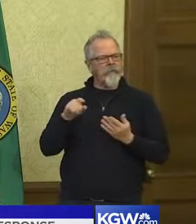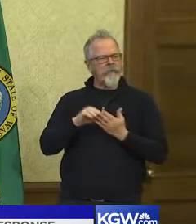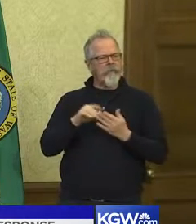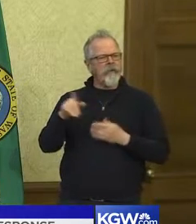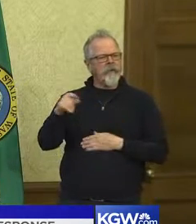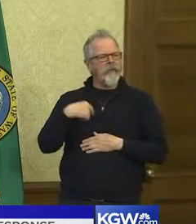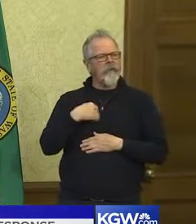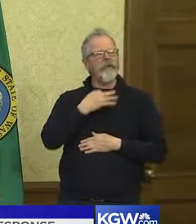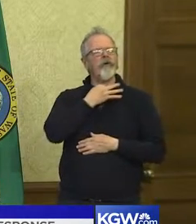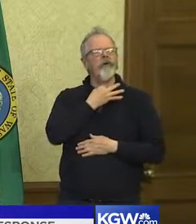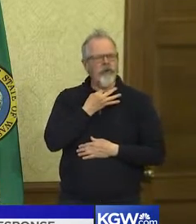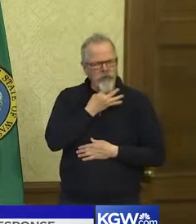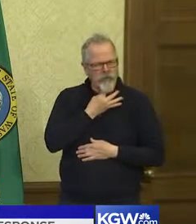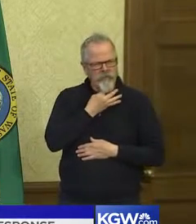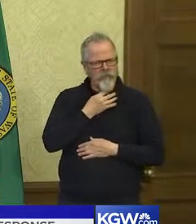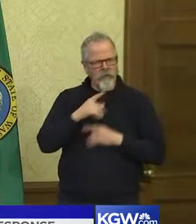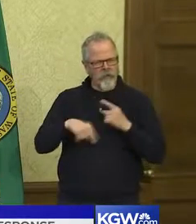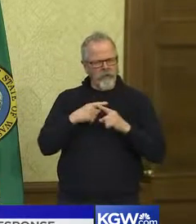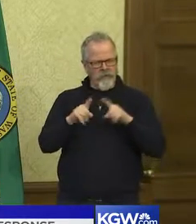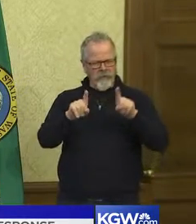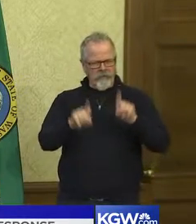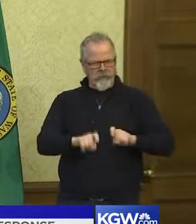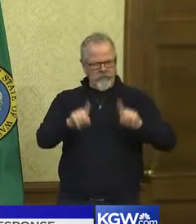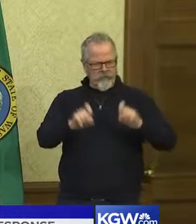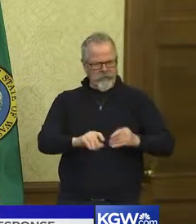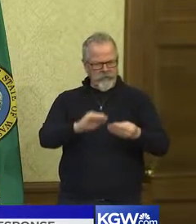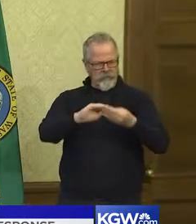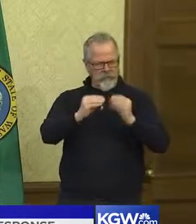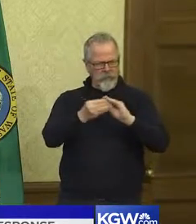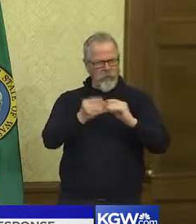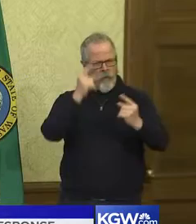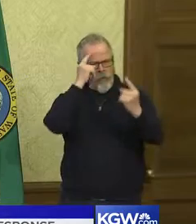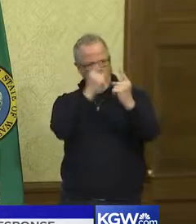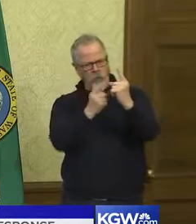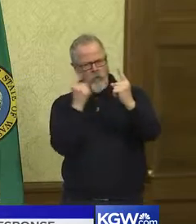it, like we heard from the president, 14 days straight where the number